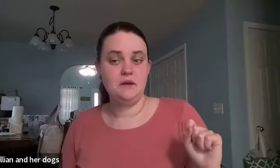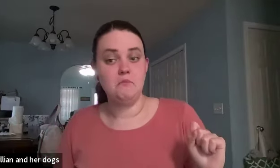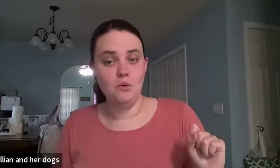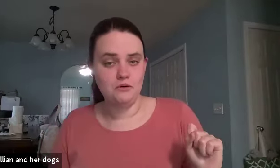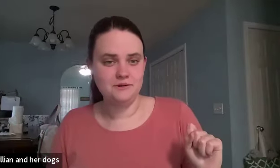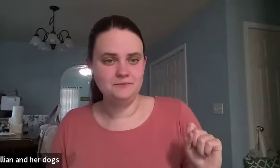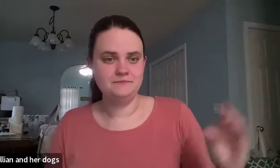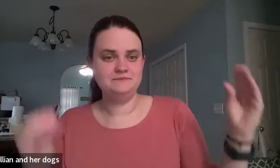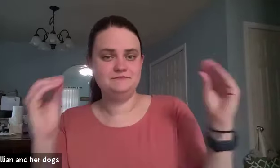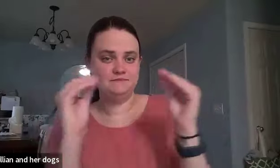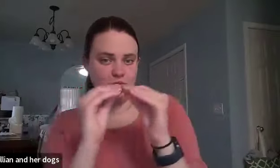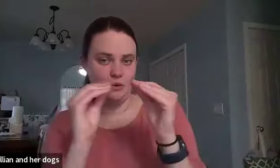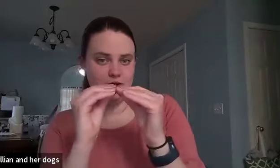Then more,